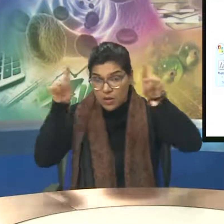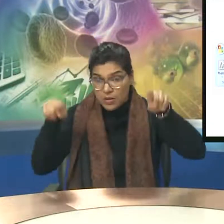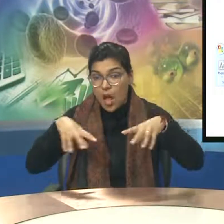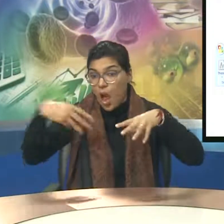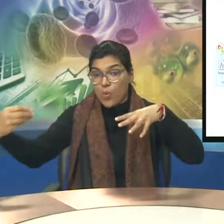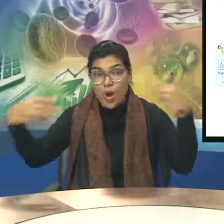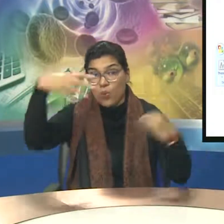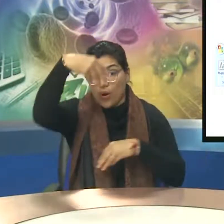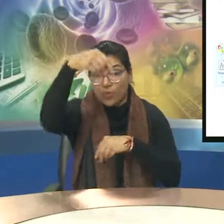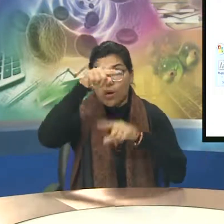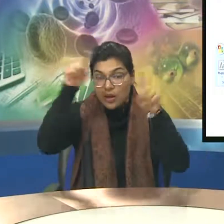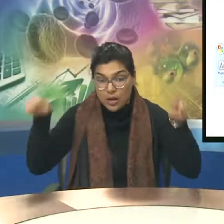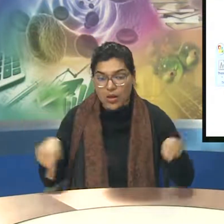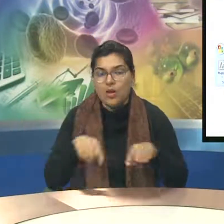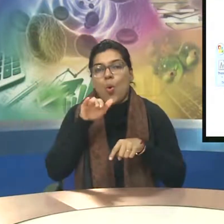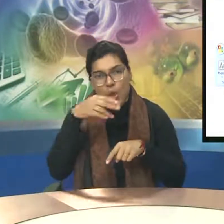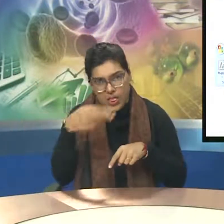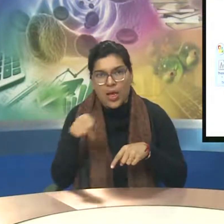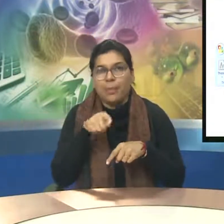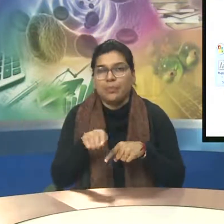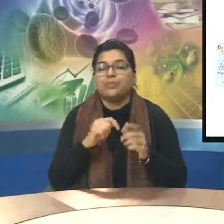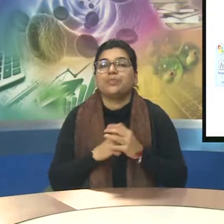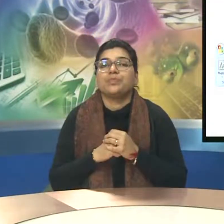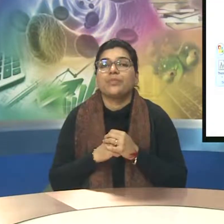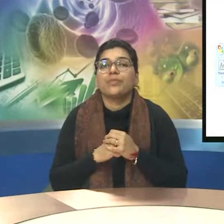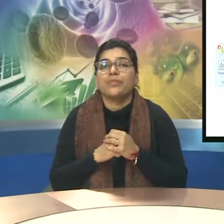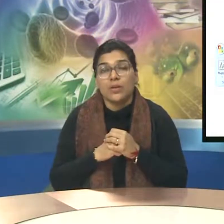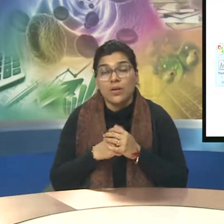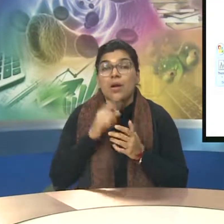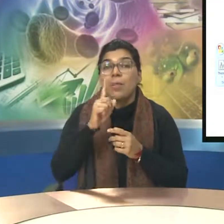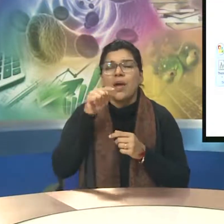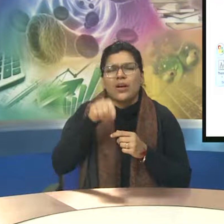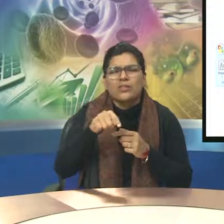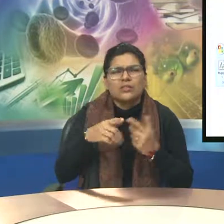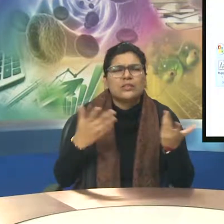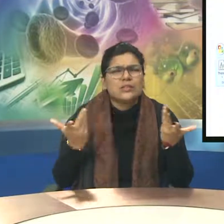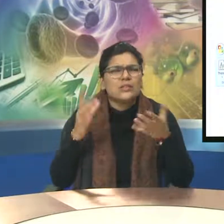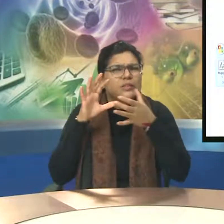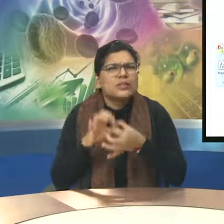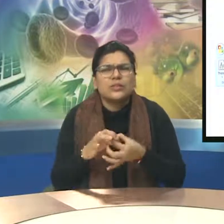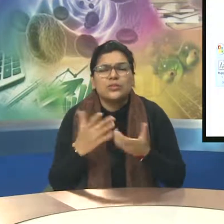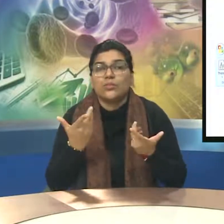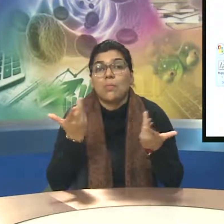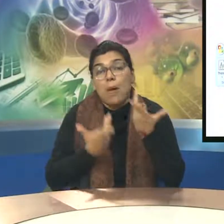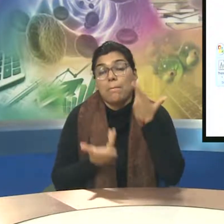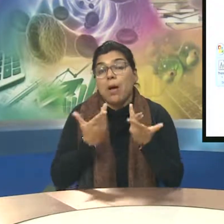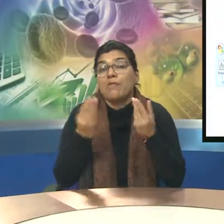How you can choose the layout of the page.